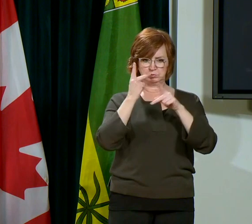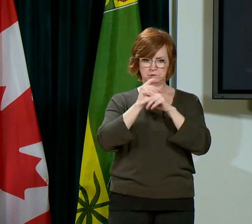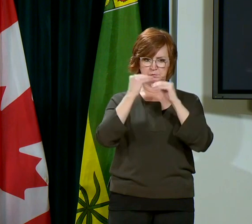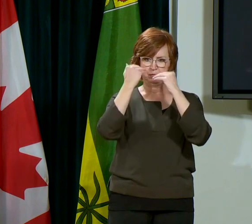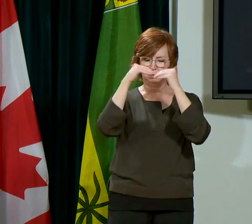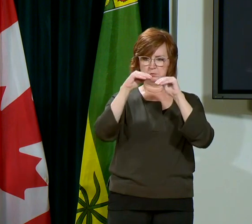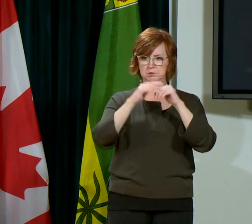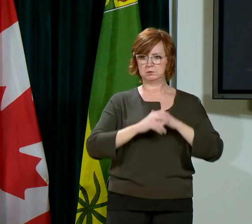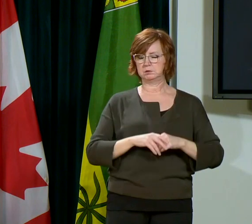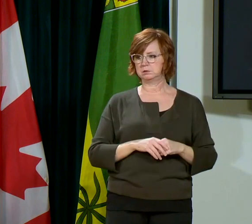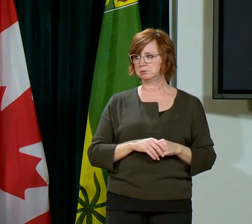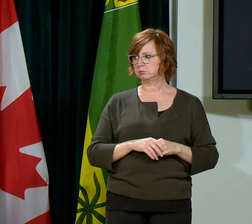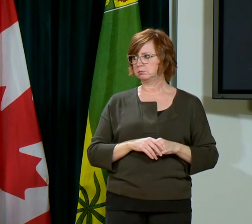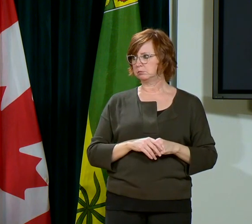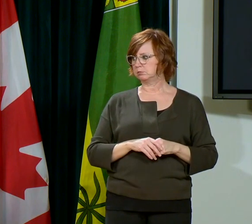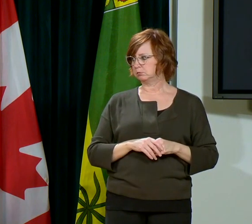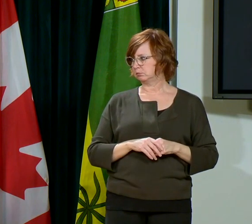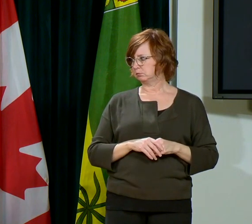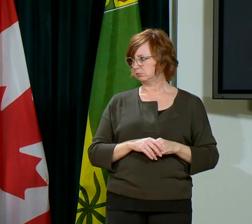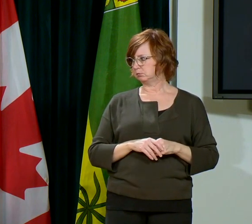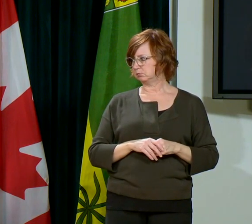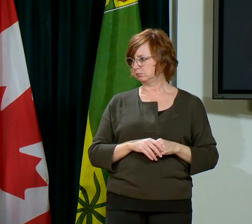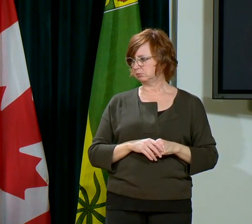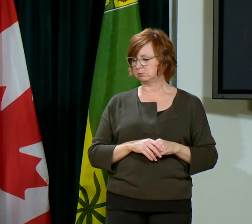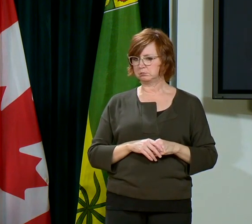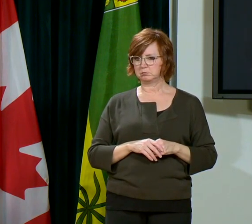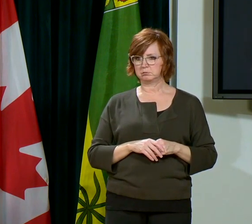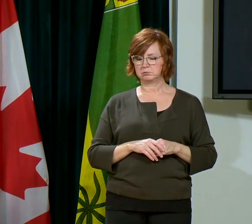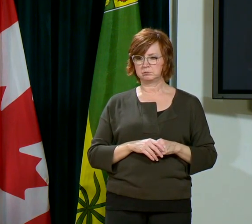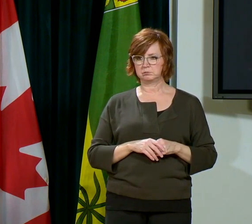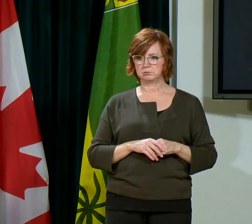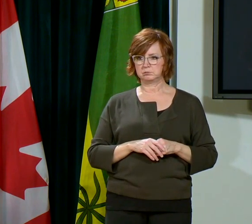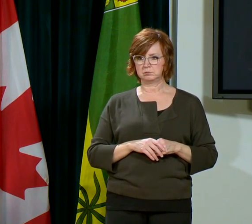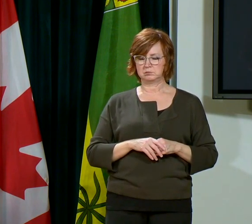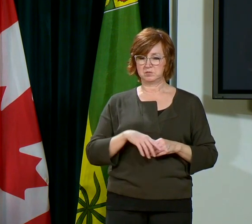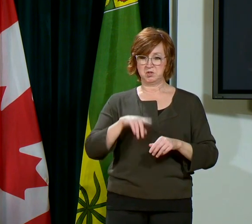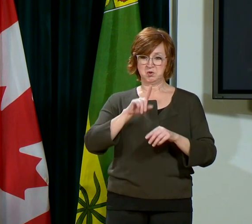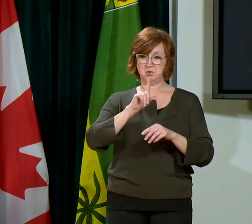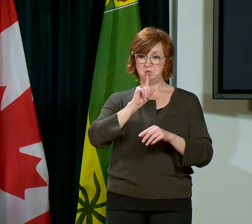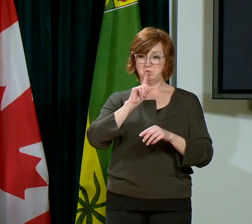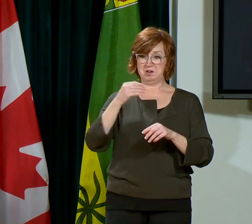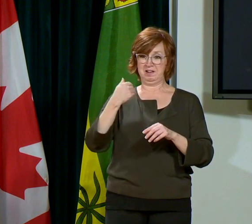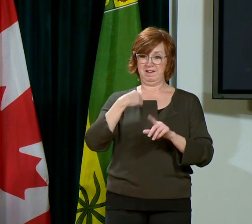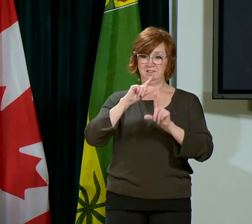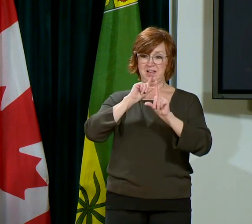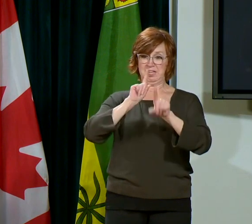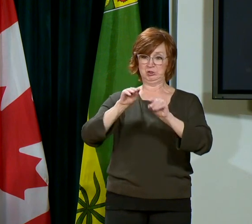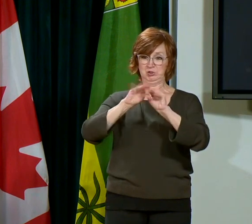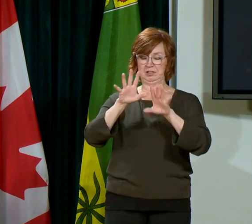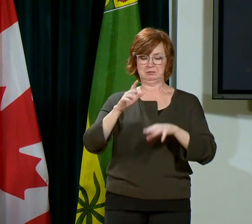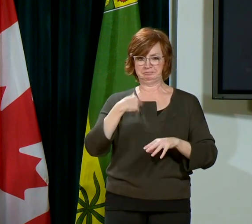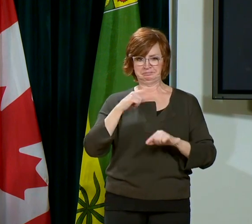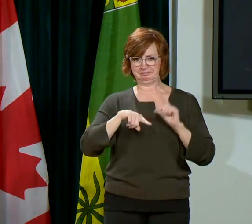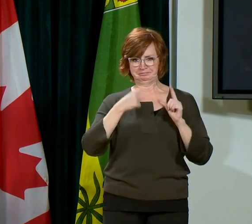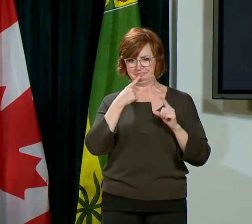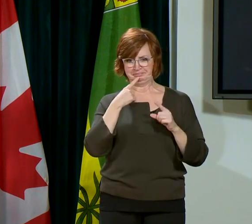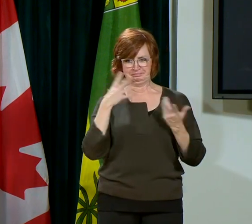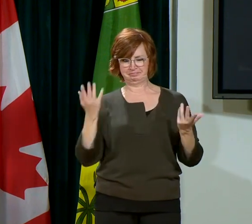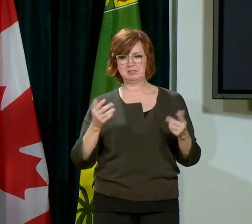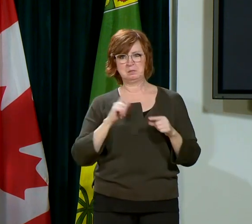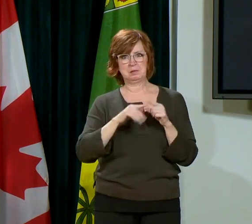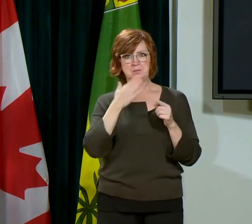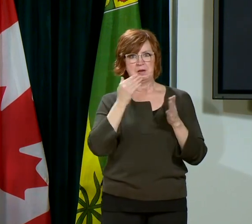in place before they're lifted? Again, I don't think there is an answer to that question, but I would default to Dr. Shahab